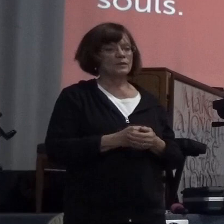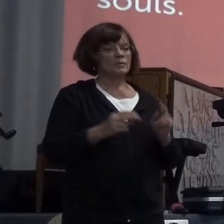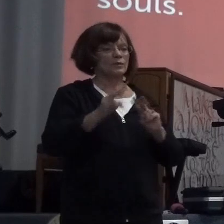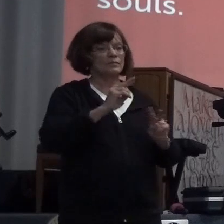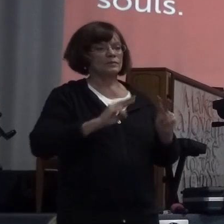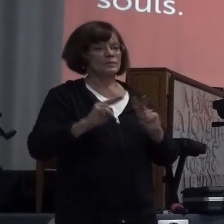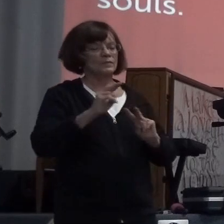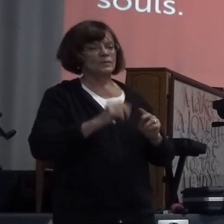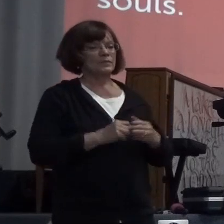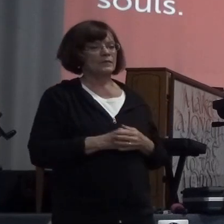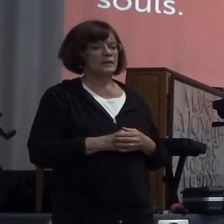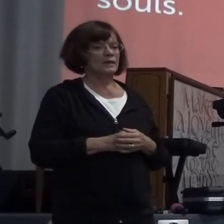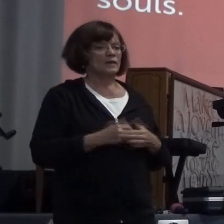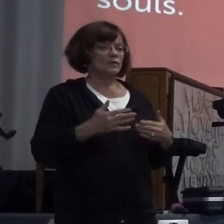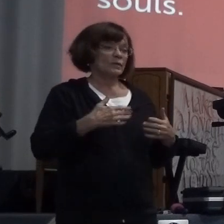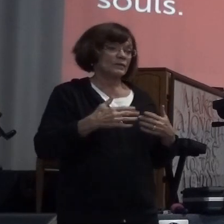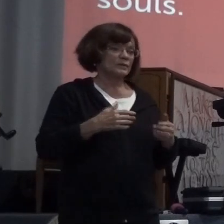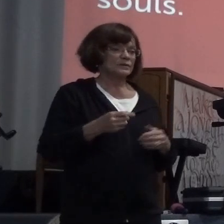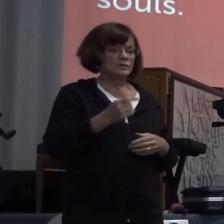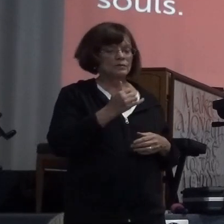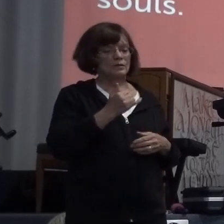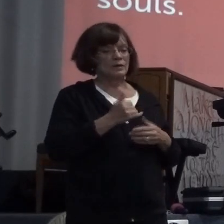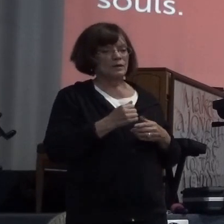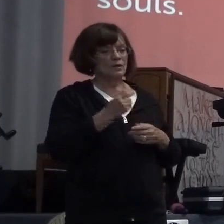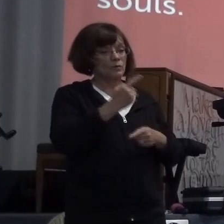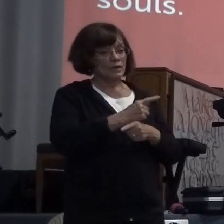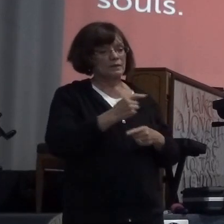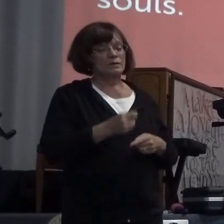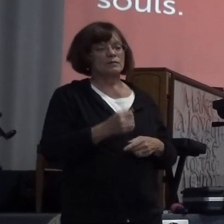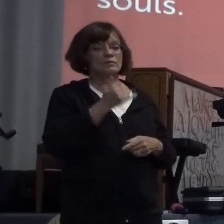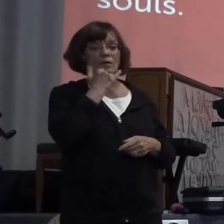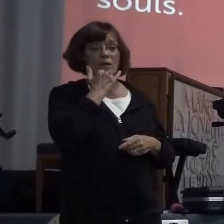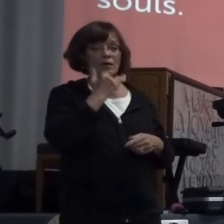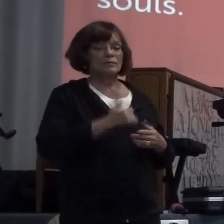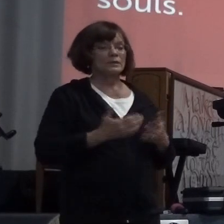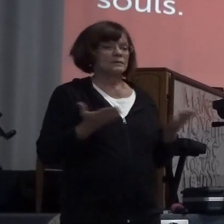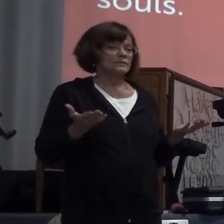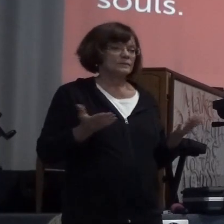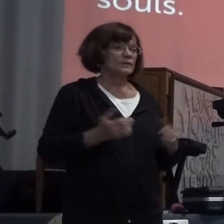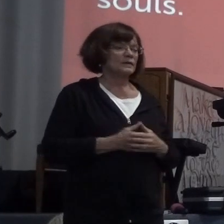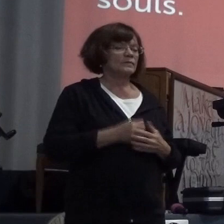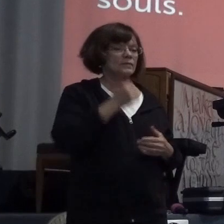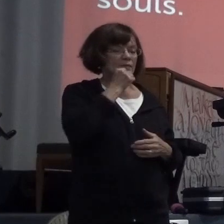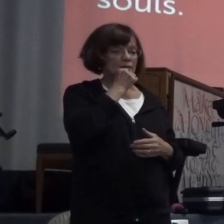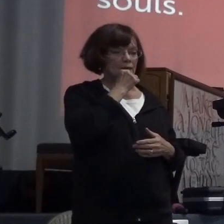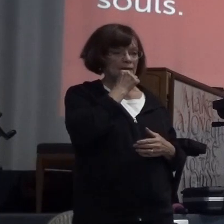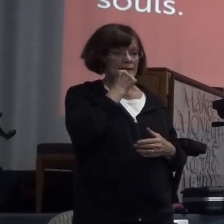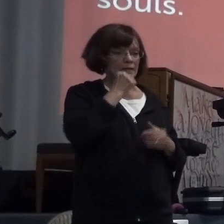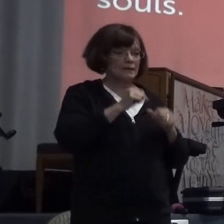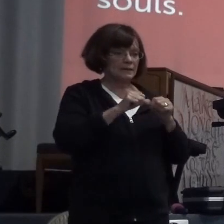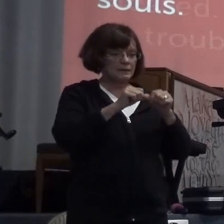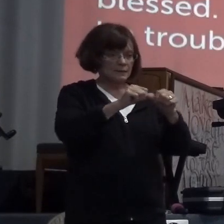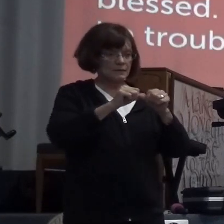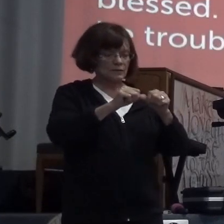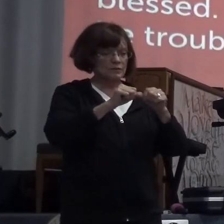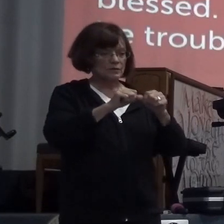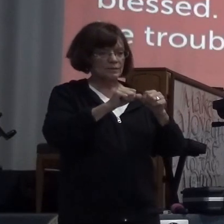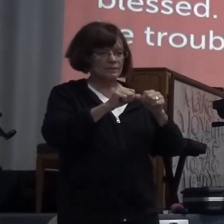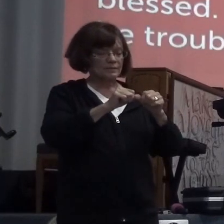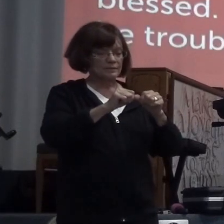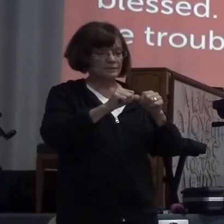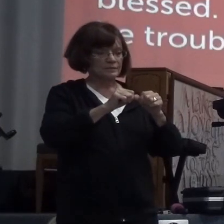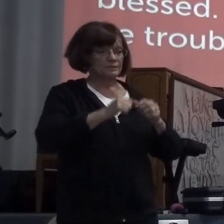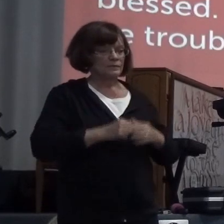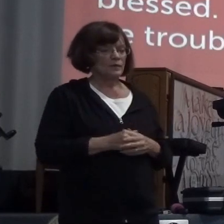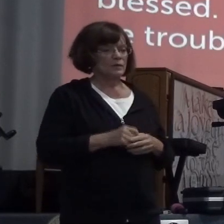Doesn't mean it's right or wrong, but it's a way to find out. But he continues, and we're going to